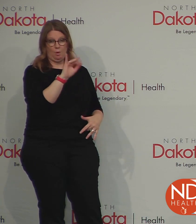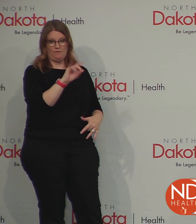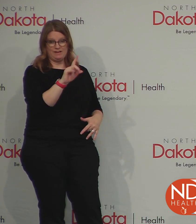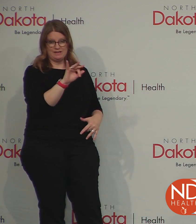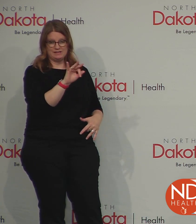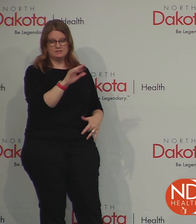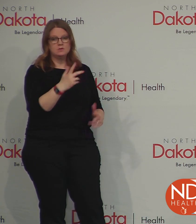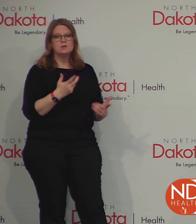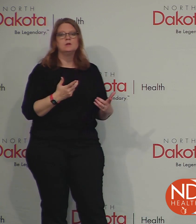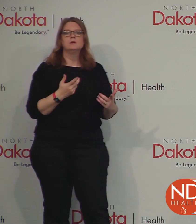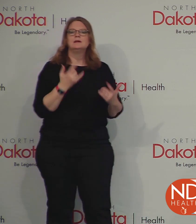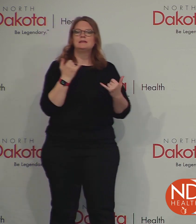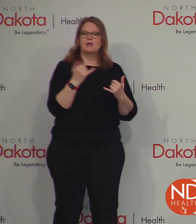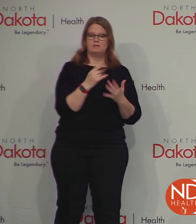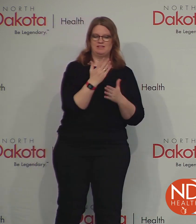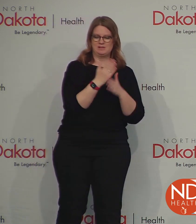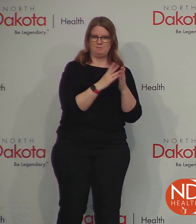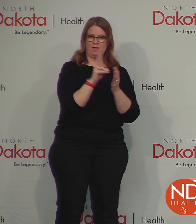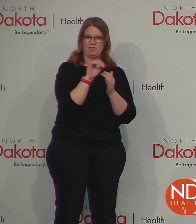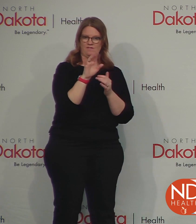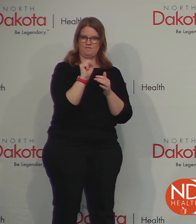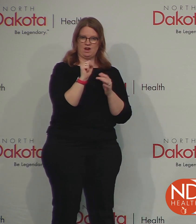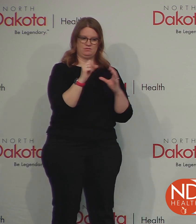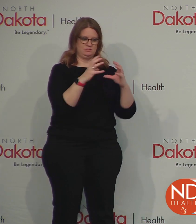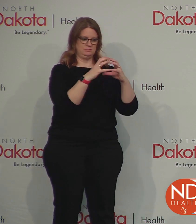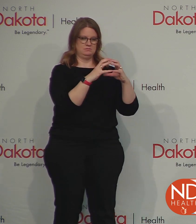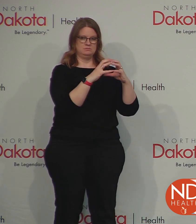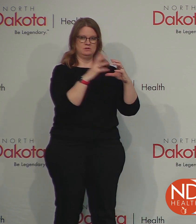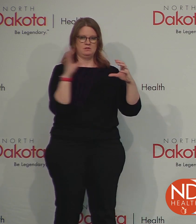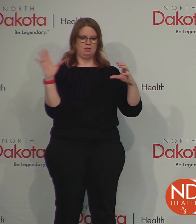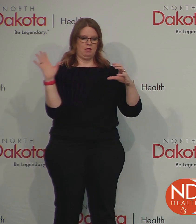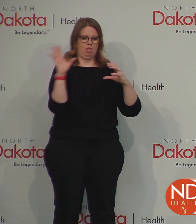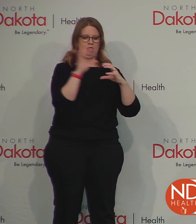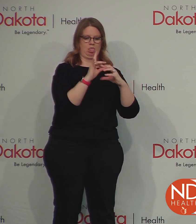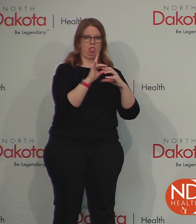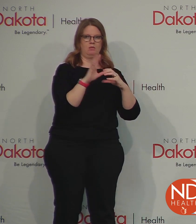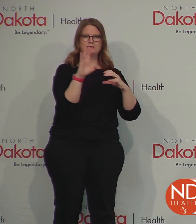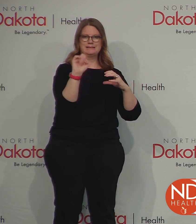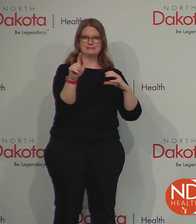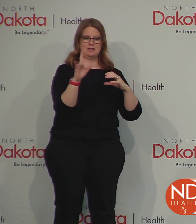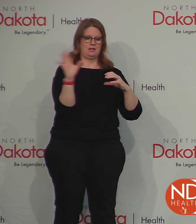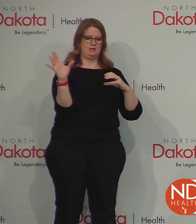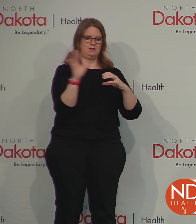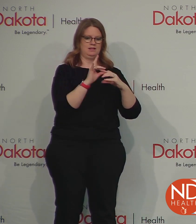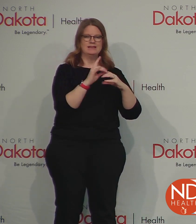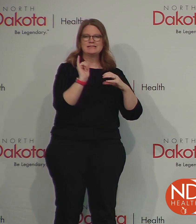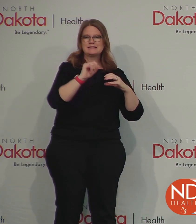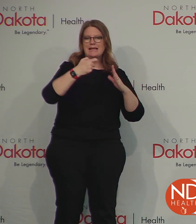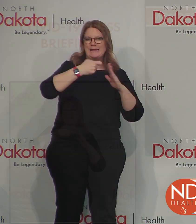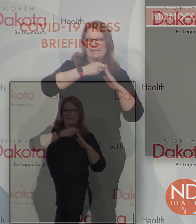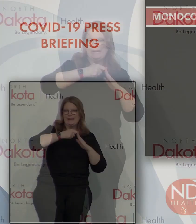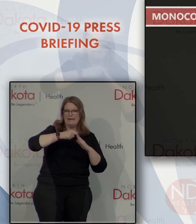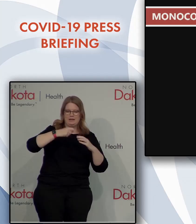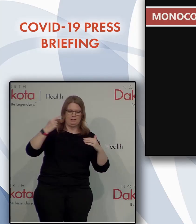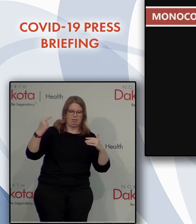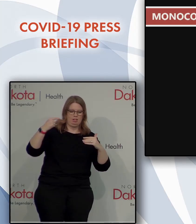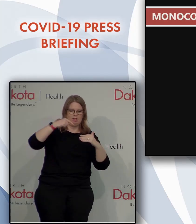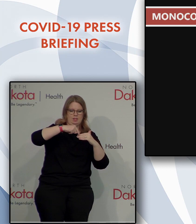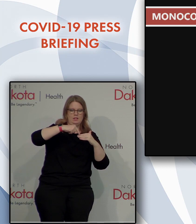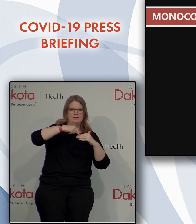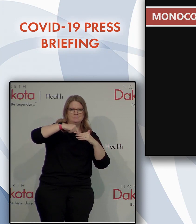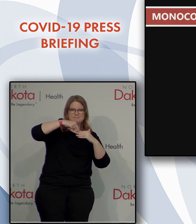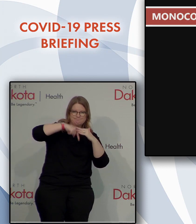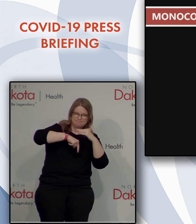Typically, there's a part of the virus that connects with our human cells, sort of like a key in a lock to open the door to